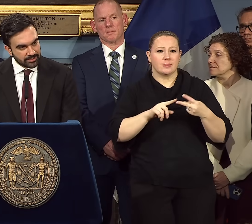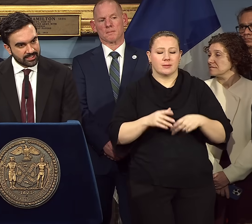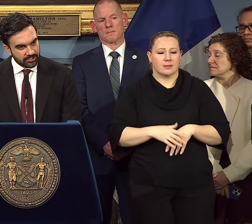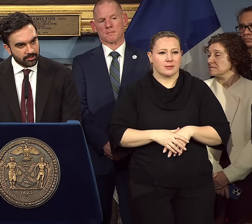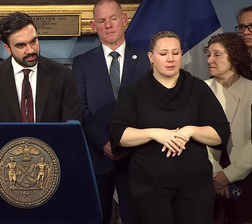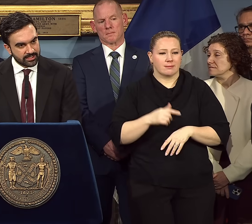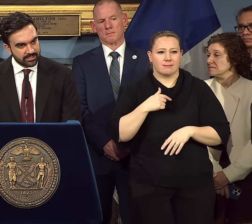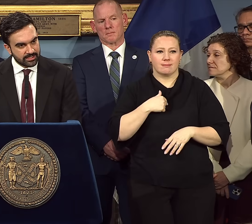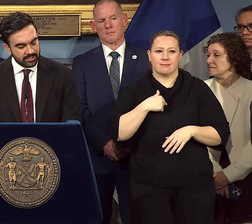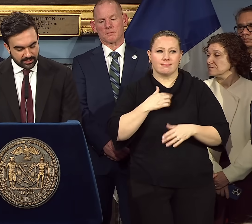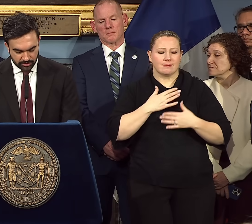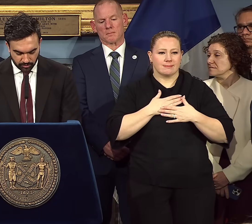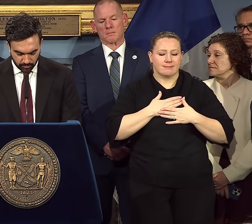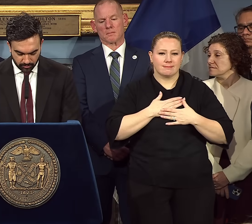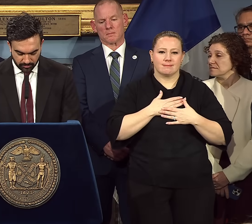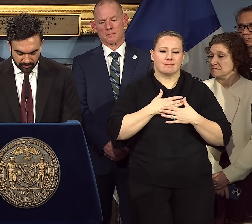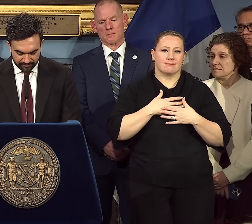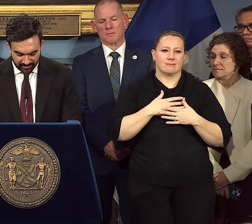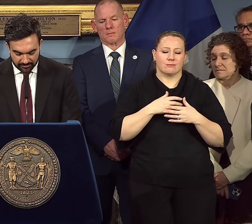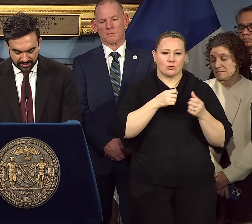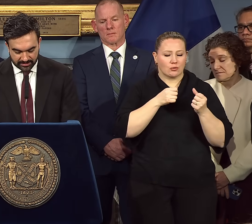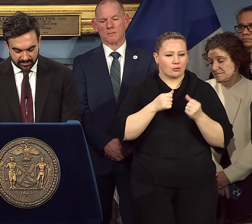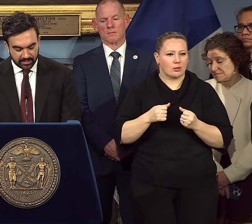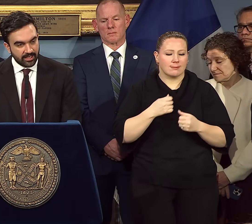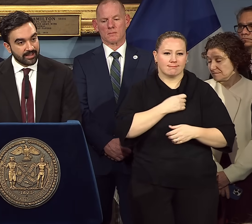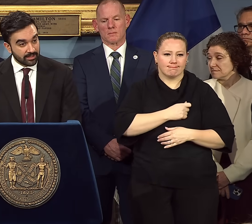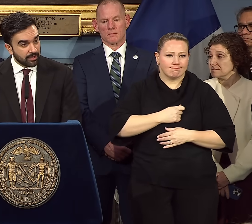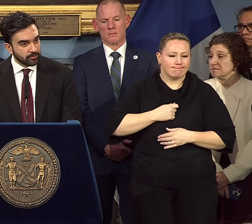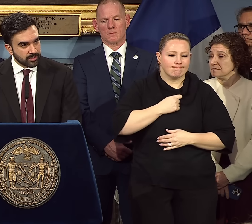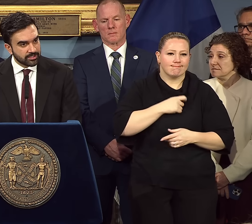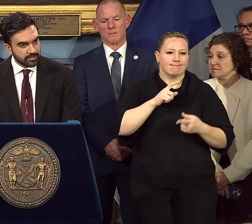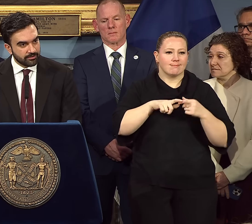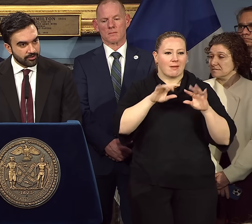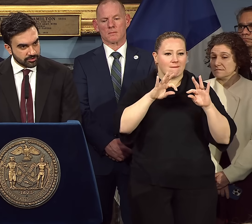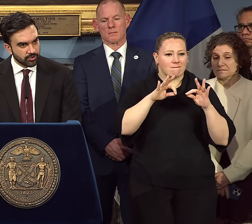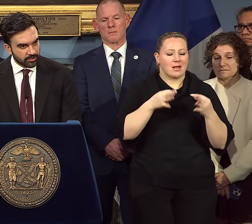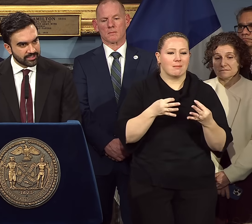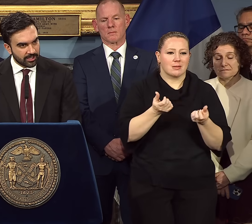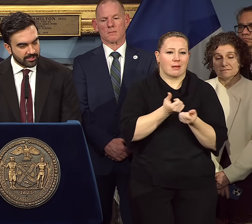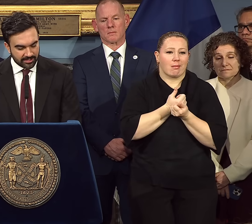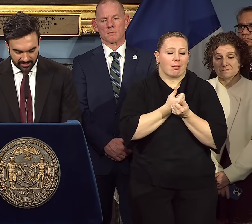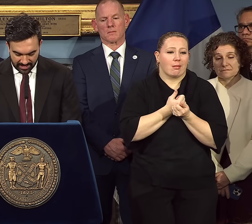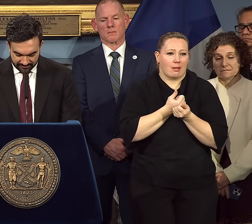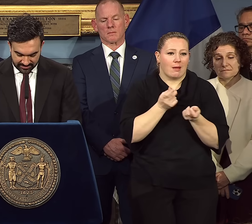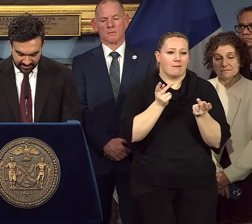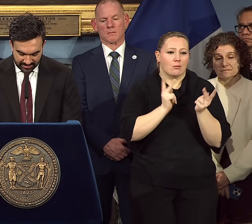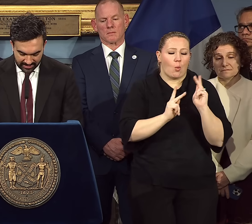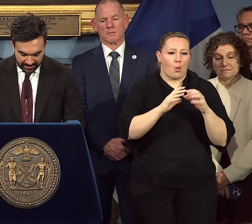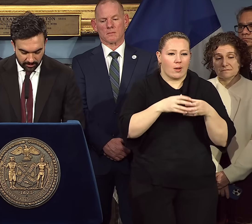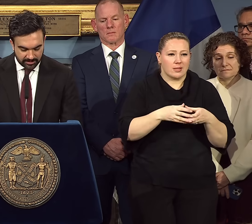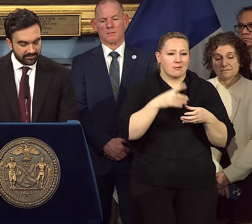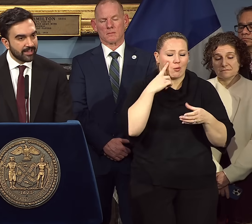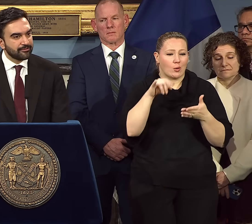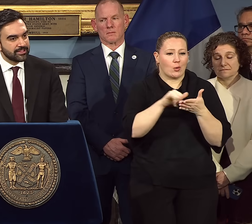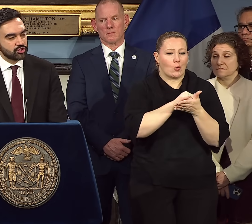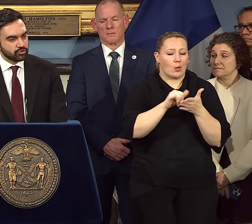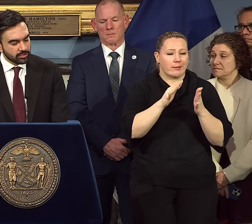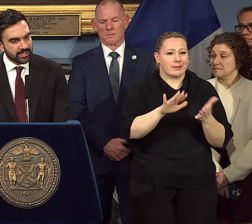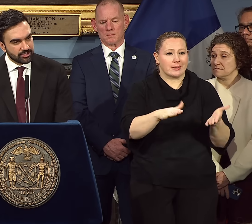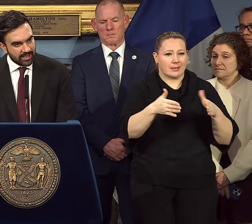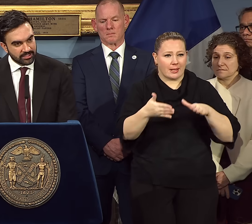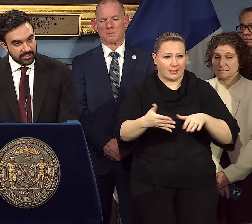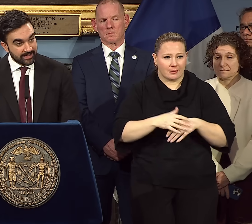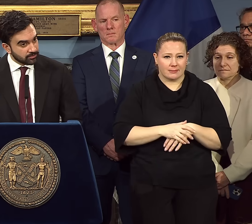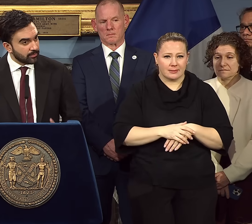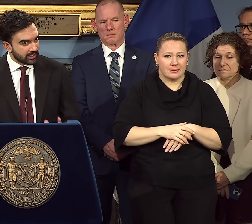my deepest condolences to the families and the loved ones of those New Yorkers that lost their lives. Any loss of life is